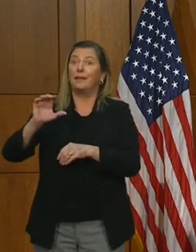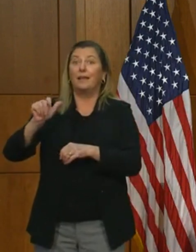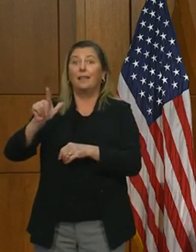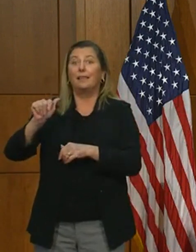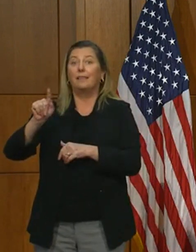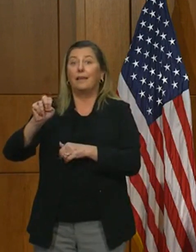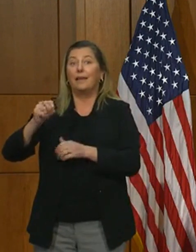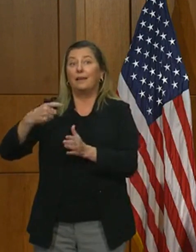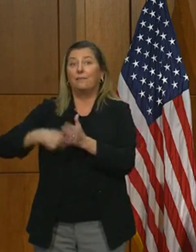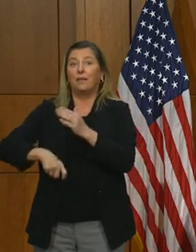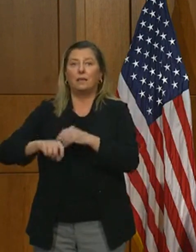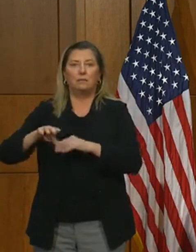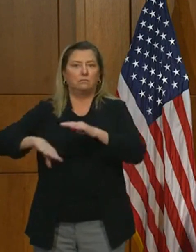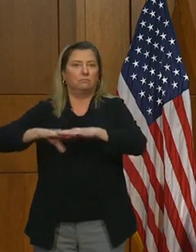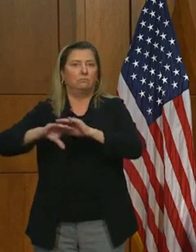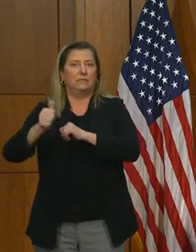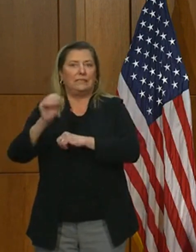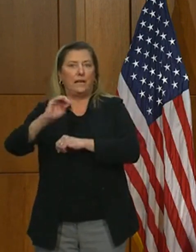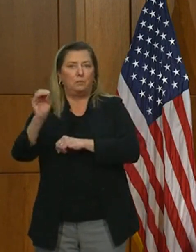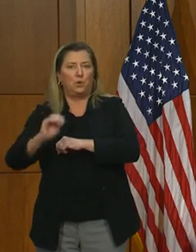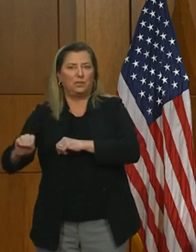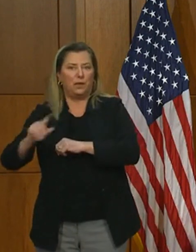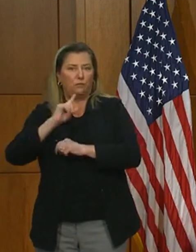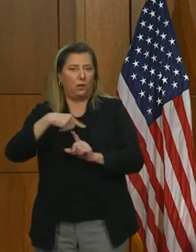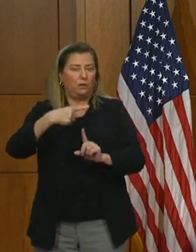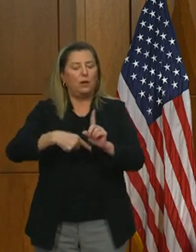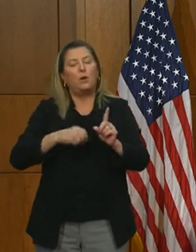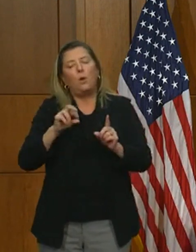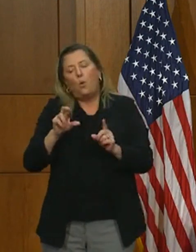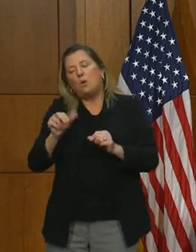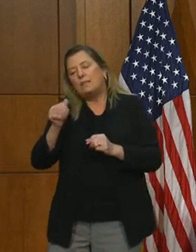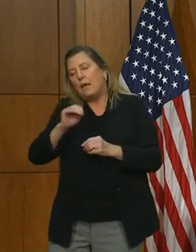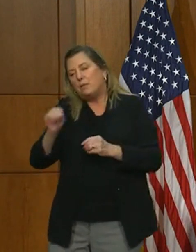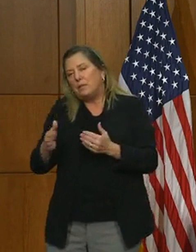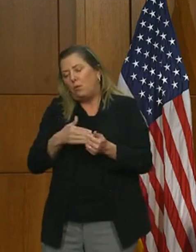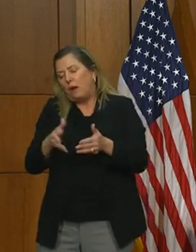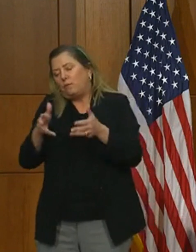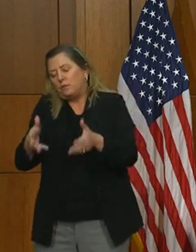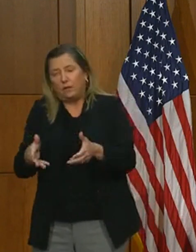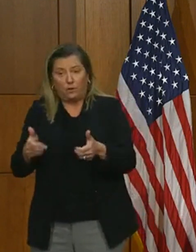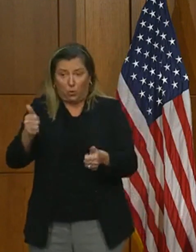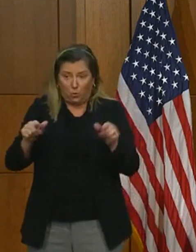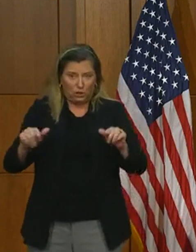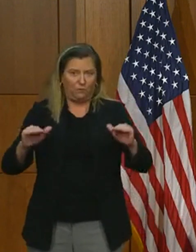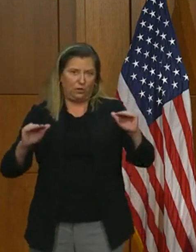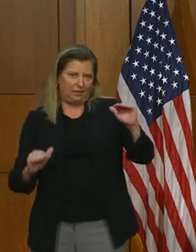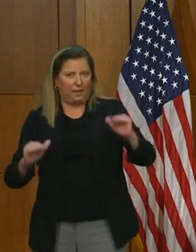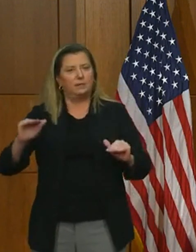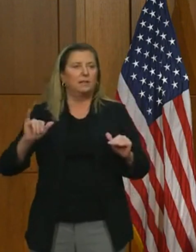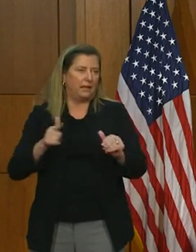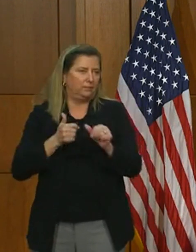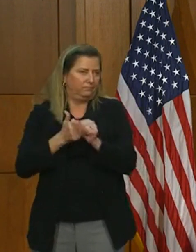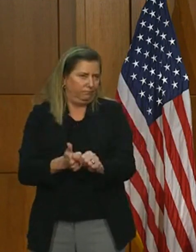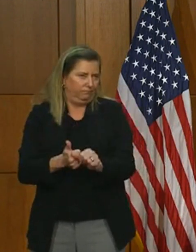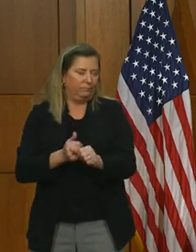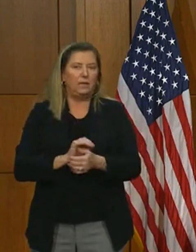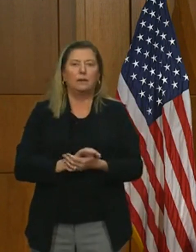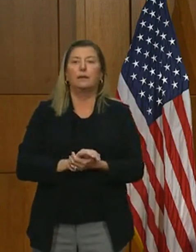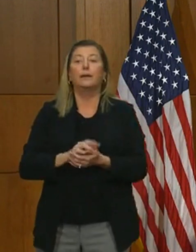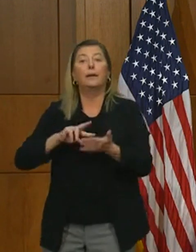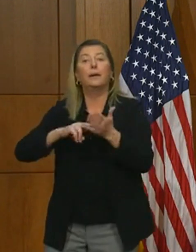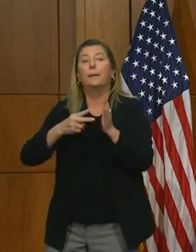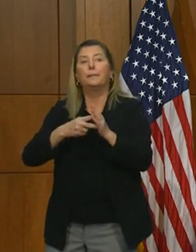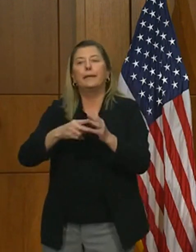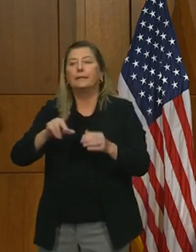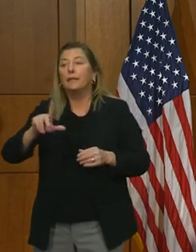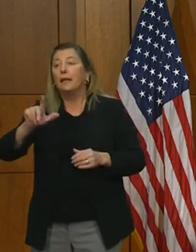on the periodic rent or 10% of the remaining balance due, whichever is less. This will prevent unfair